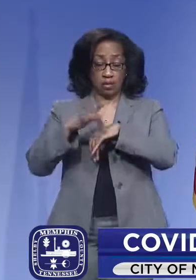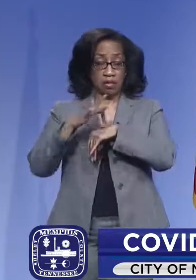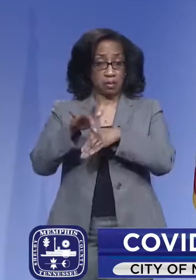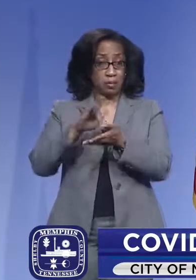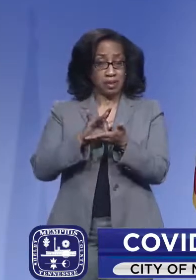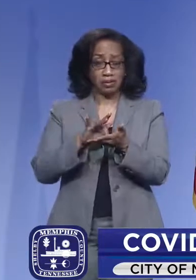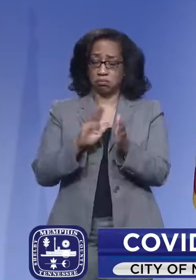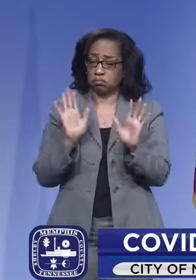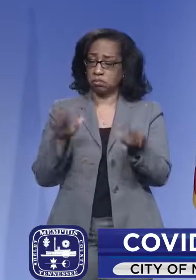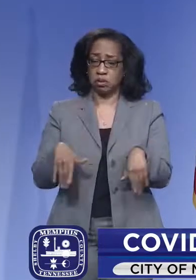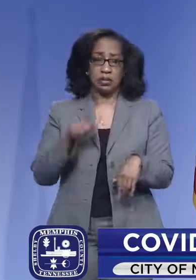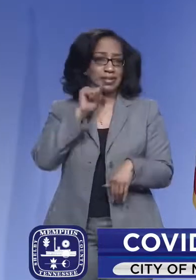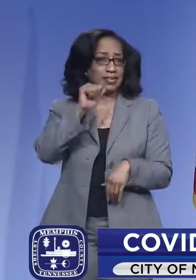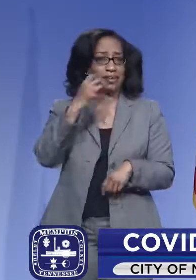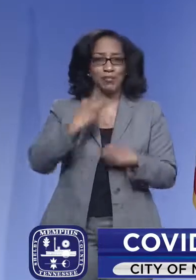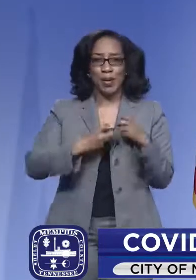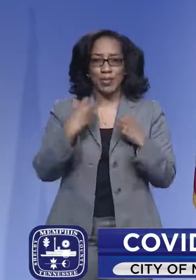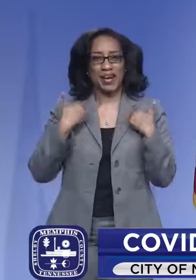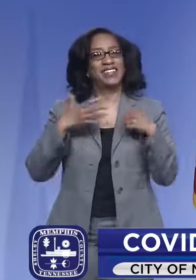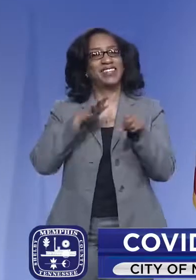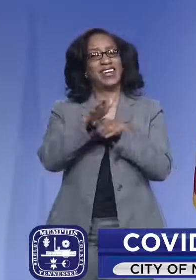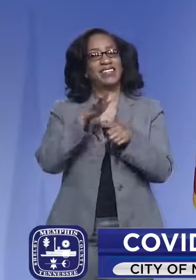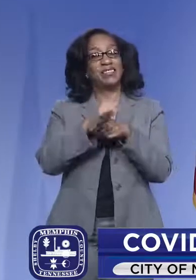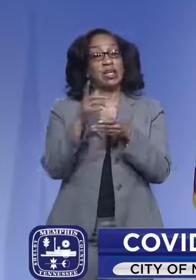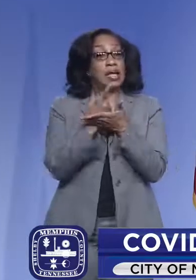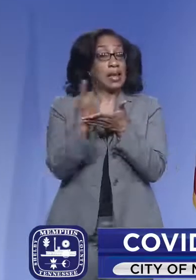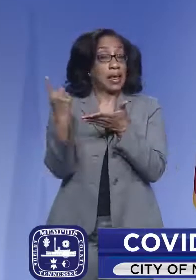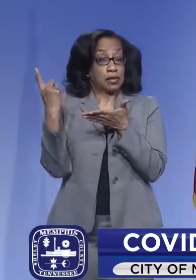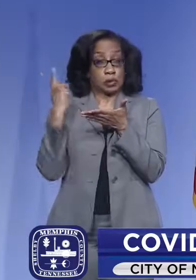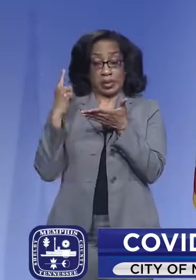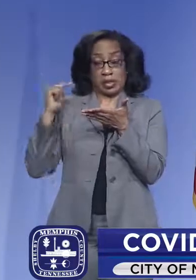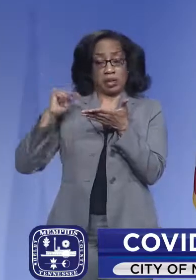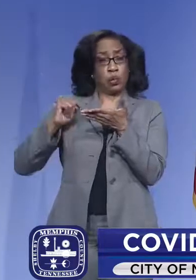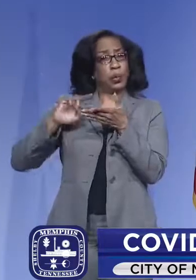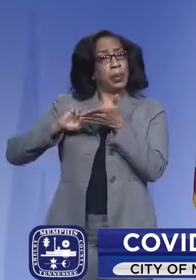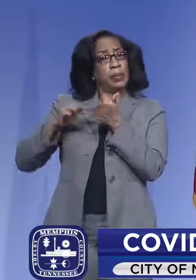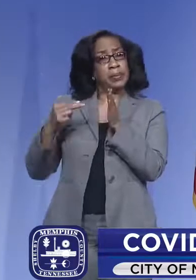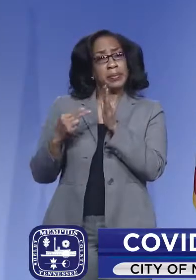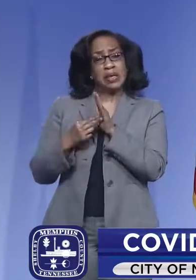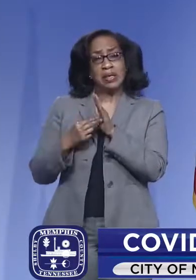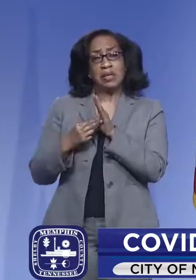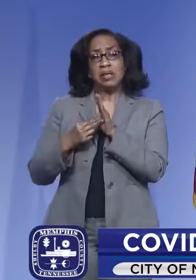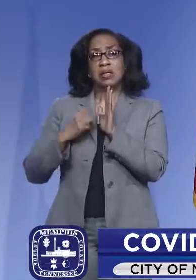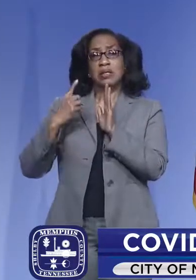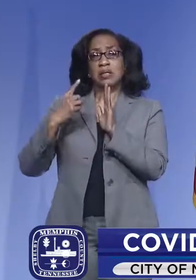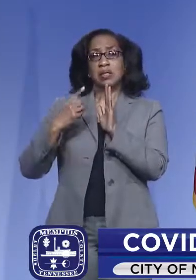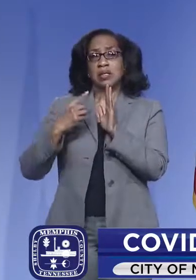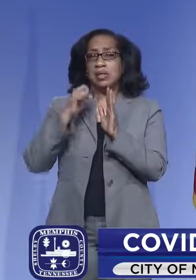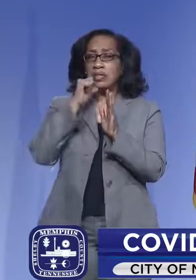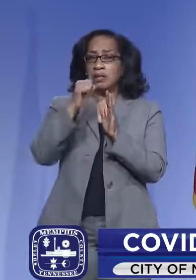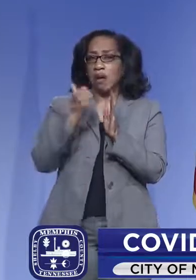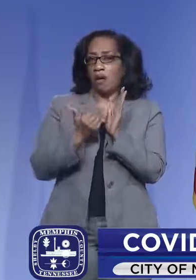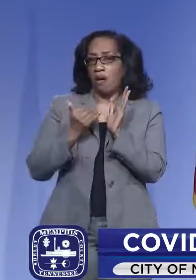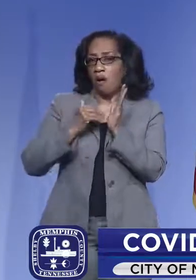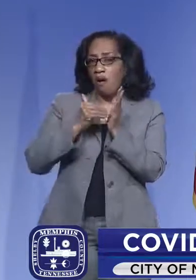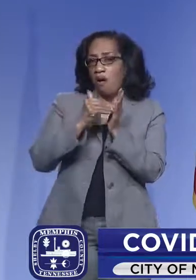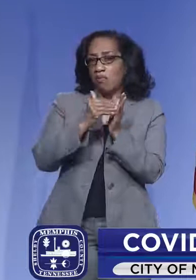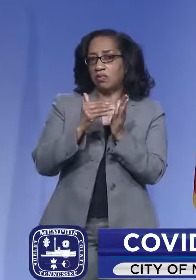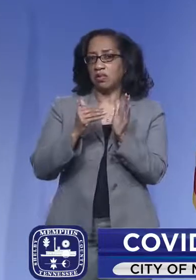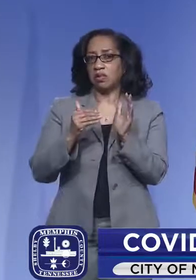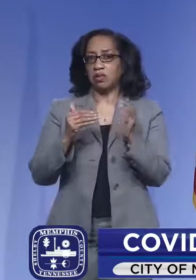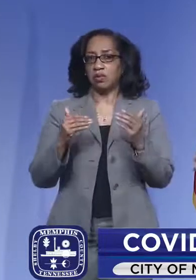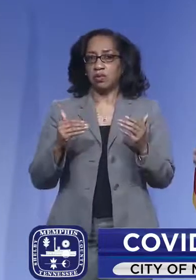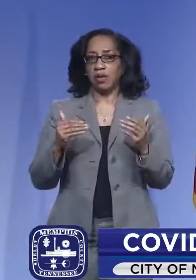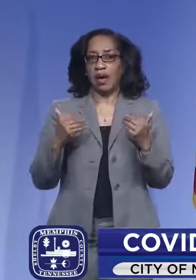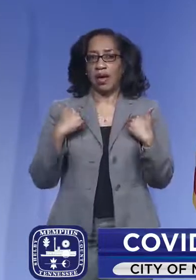issue. What we were speaking about last week is it's not often that you have the opportunity with more